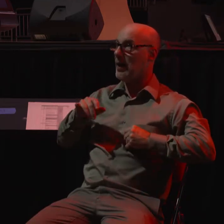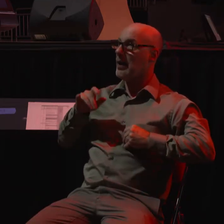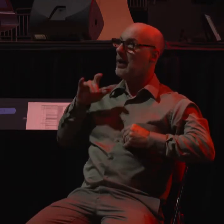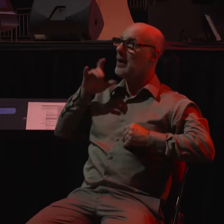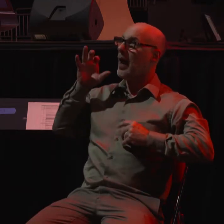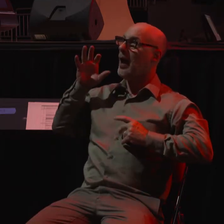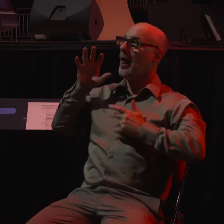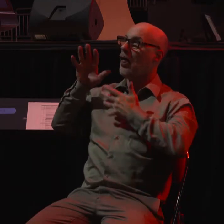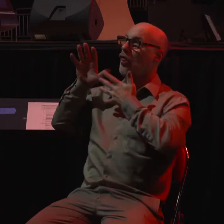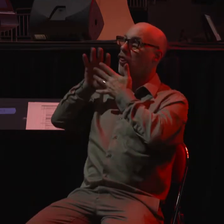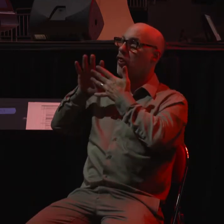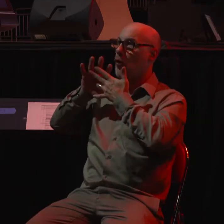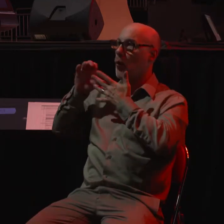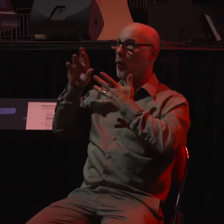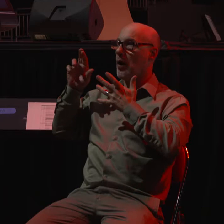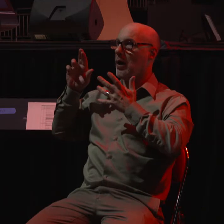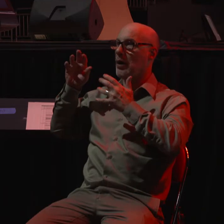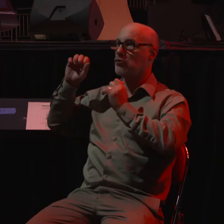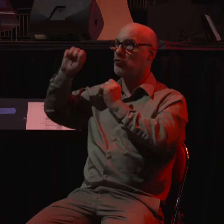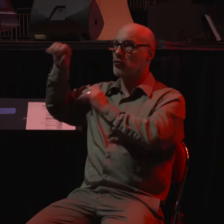that in any way.